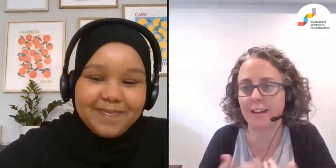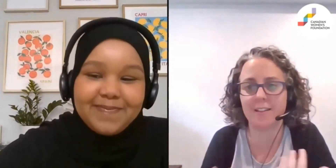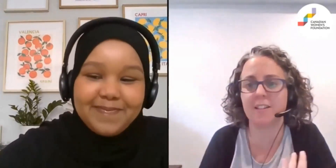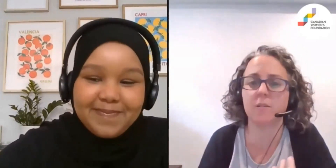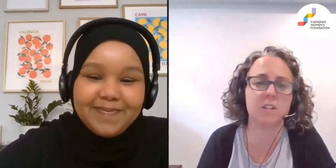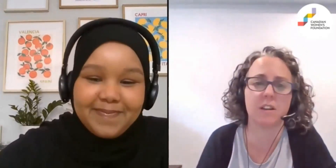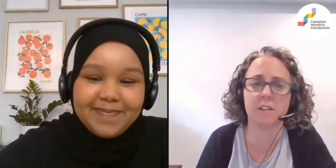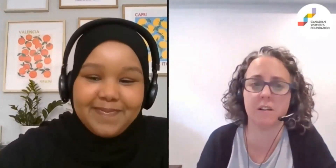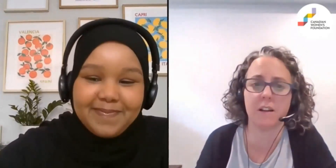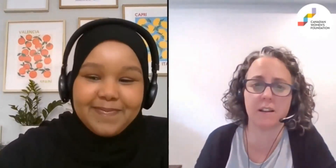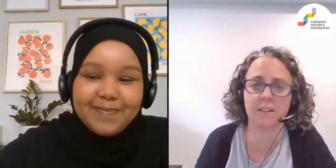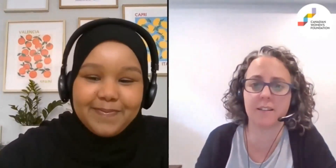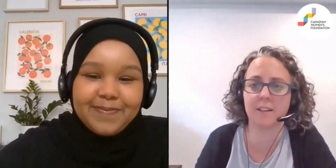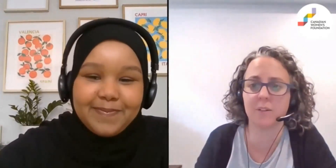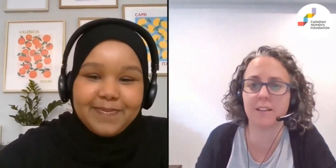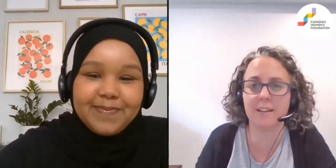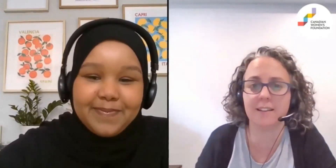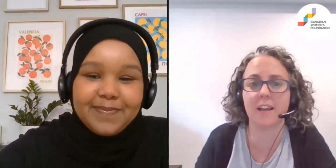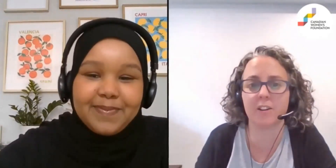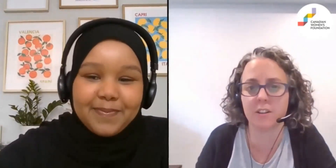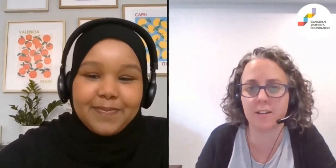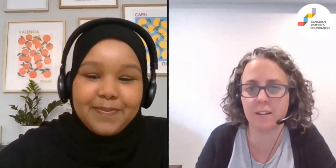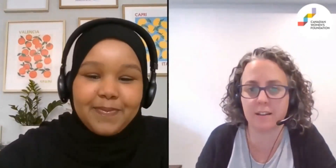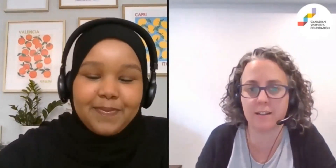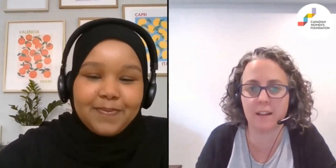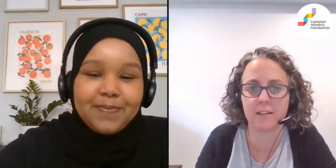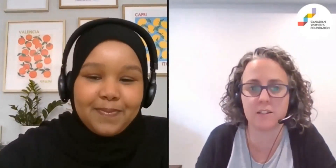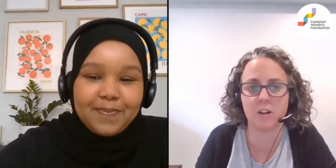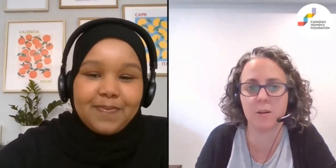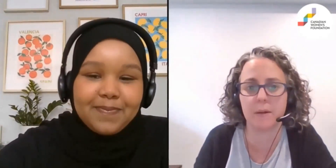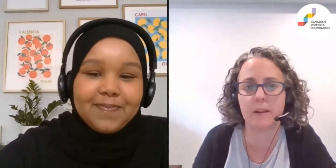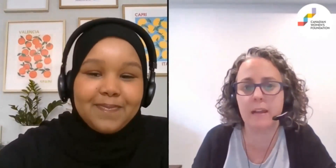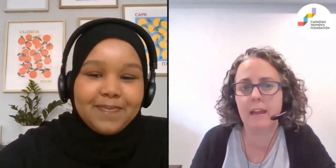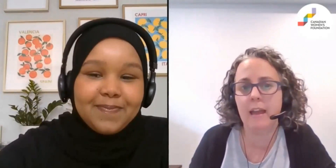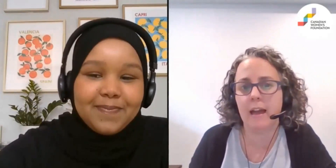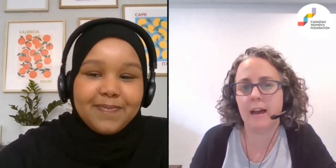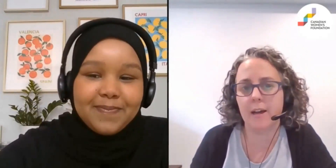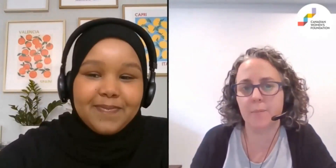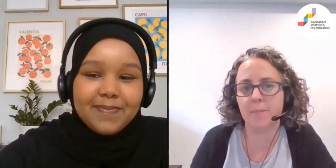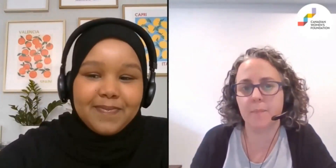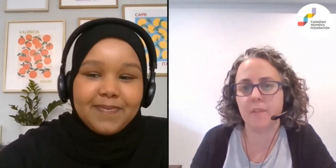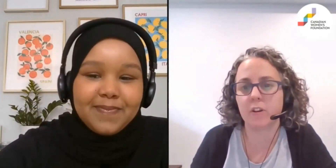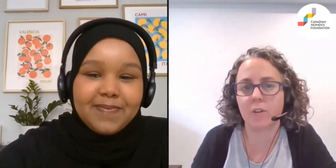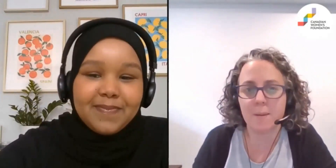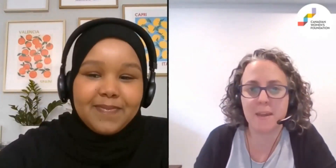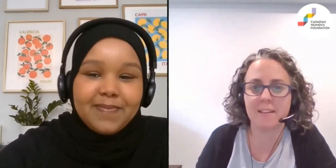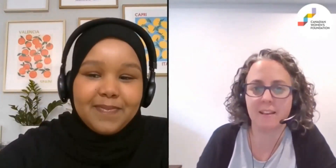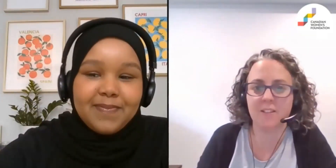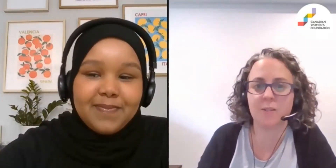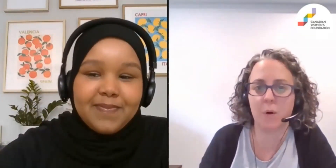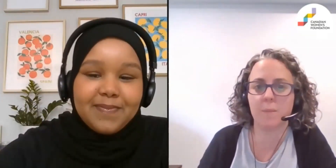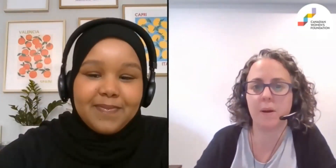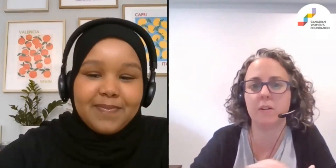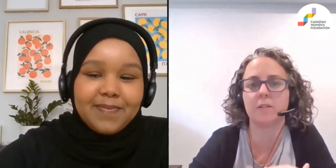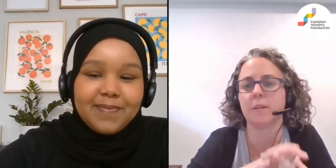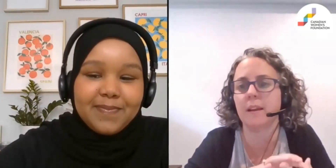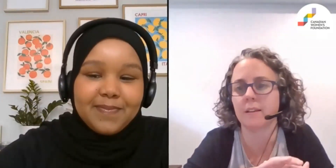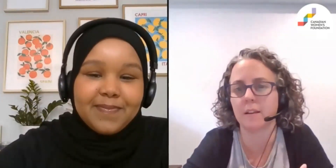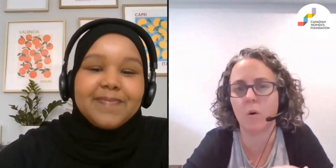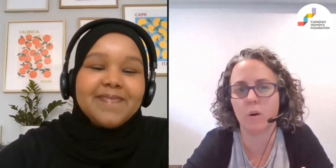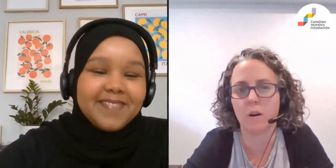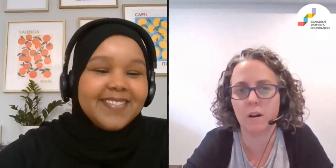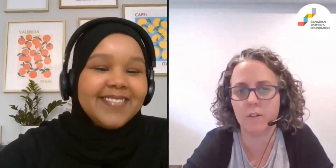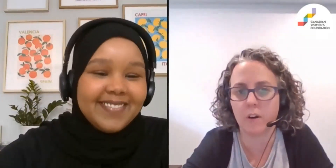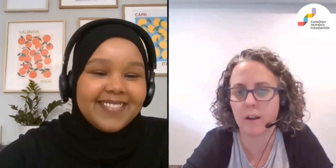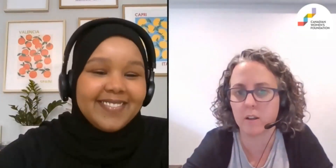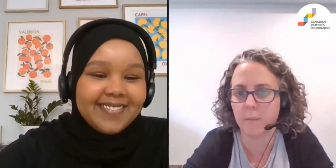and it's all connected to each other and it really is energizing and exciting to talk about. The grant making that you spoke about is really at